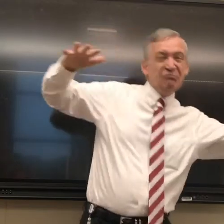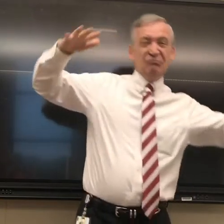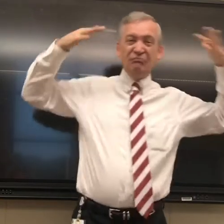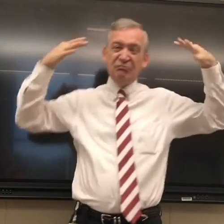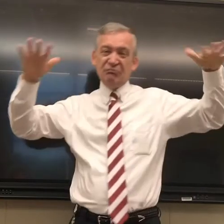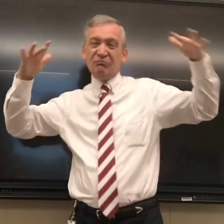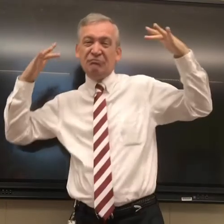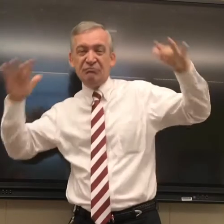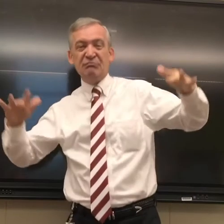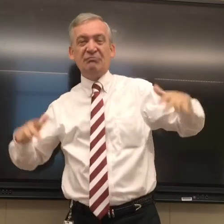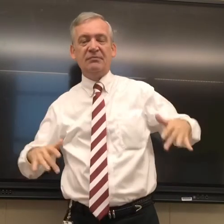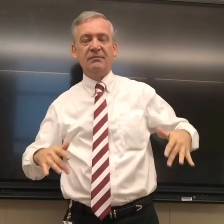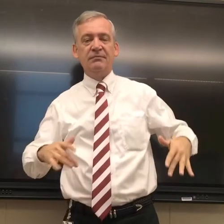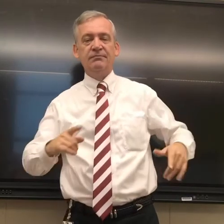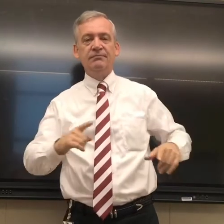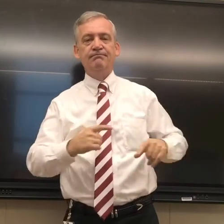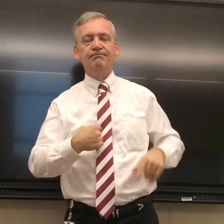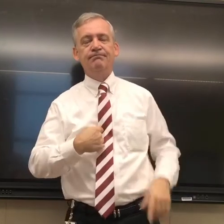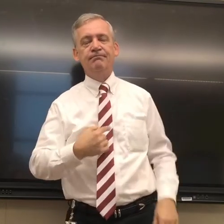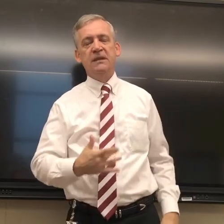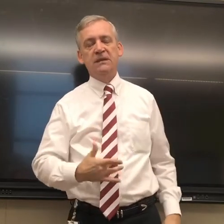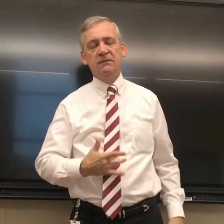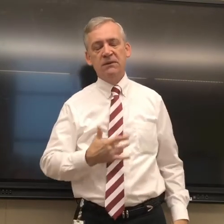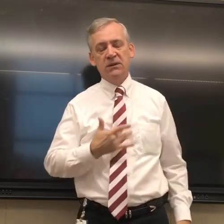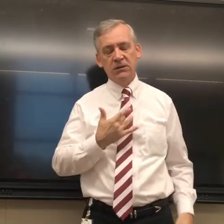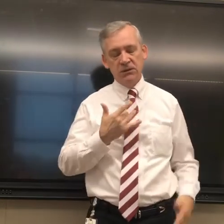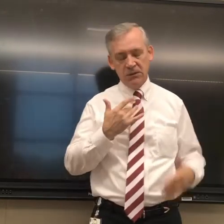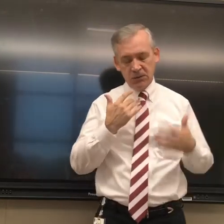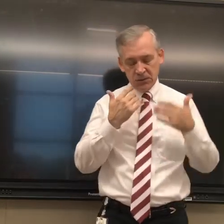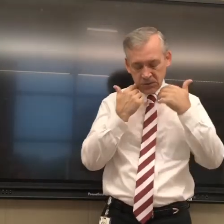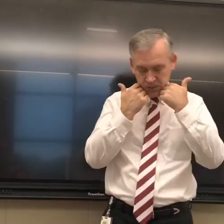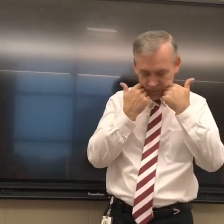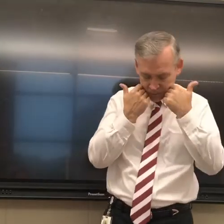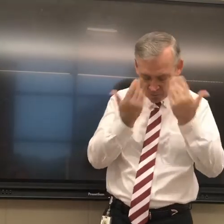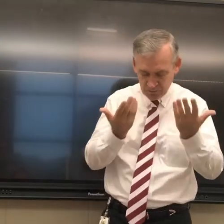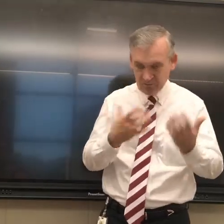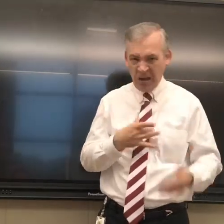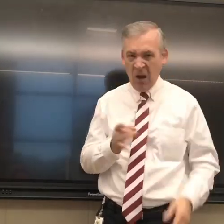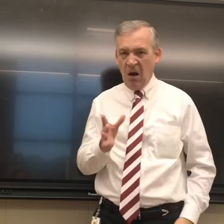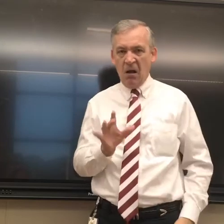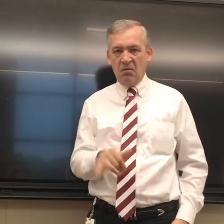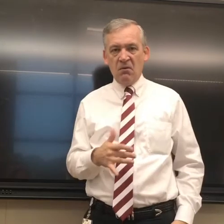Suddenly I was ashamed, and I did not like being ashamed.